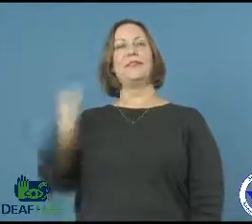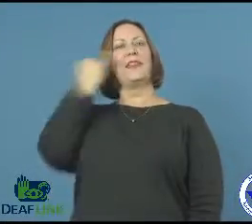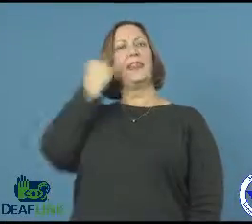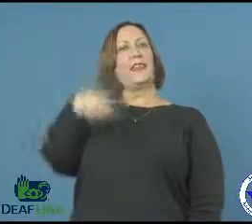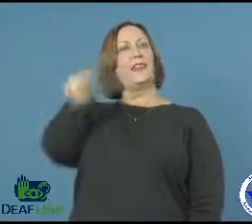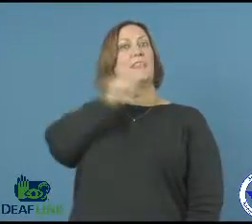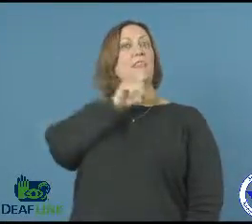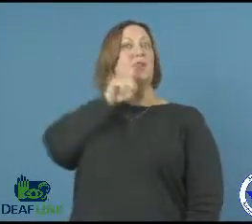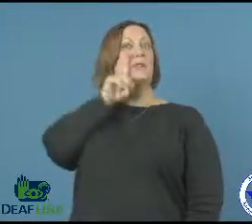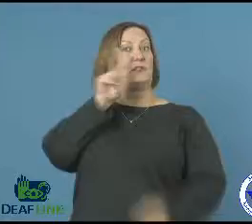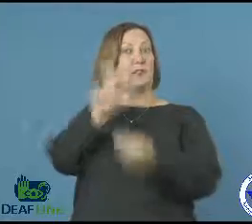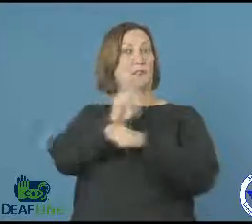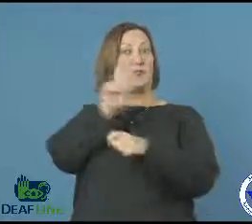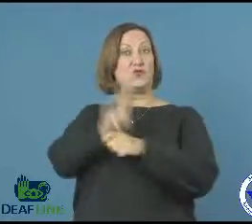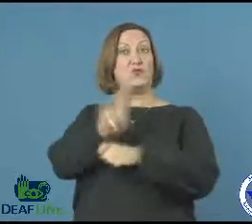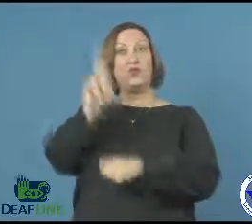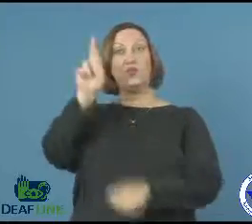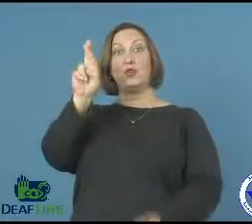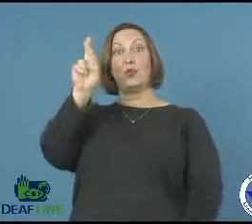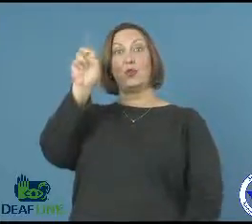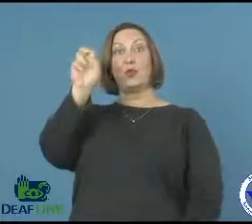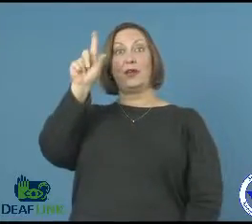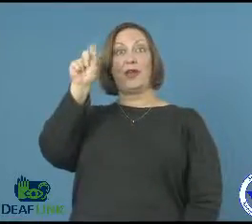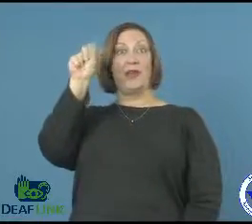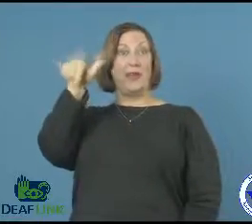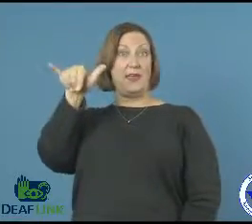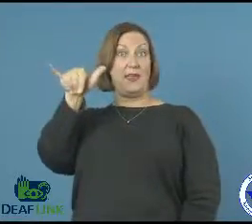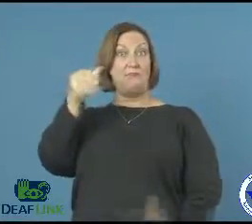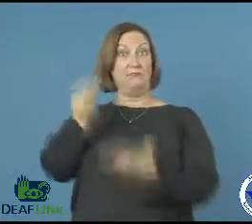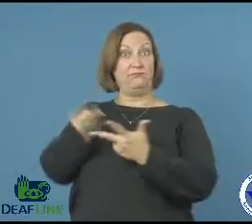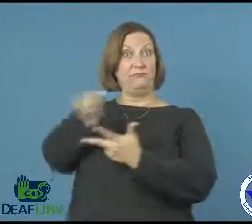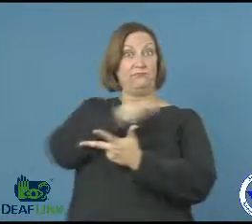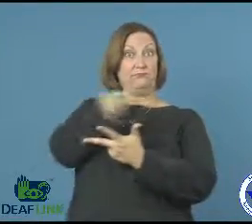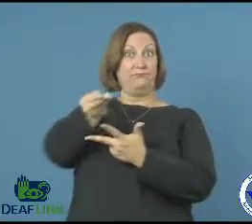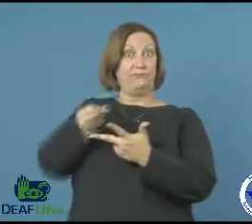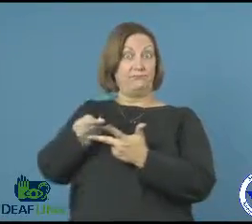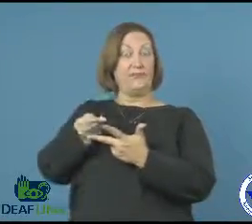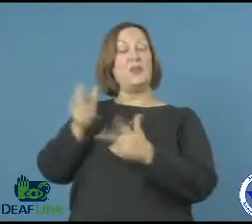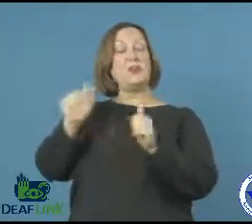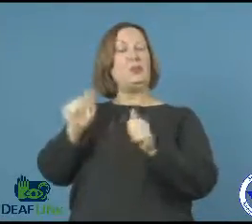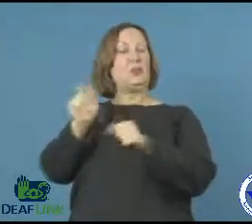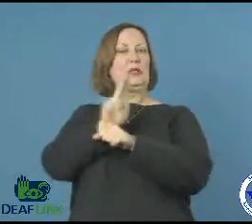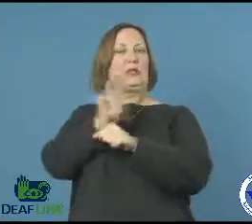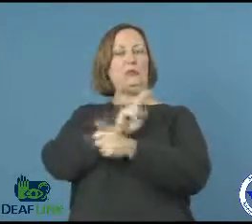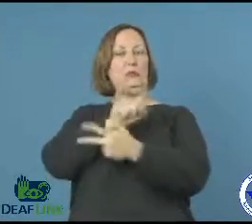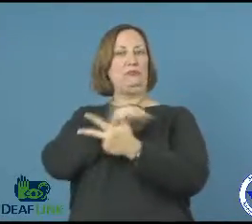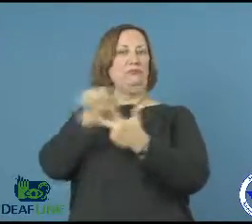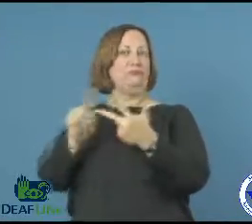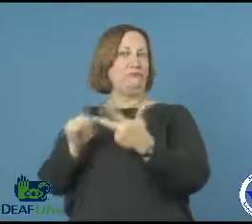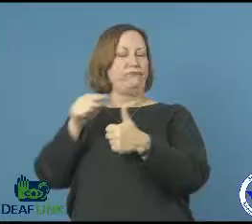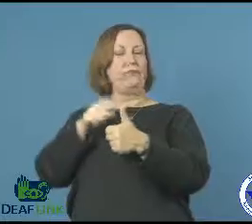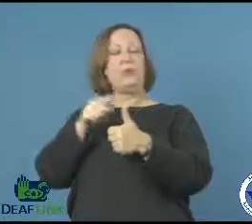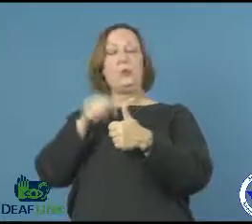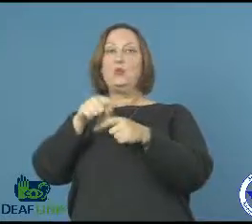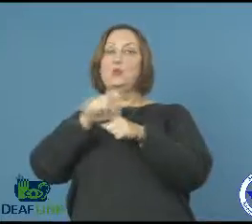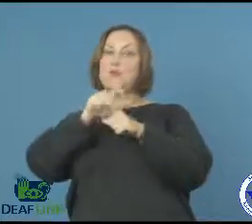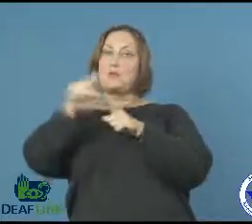For individuals who use relay services, there are several options. Dialing